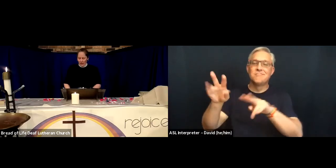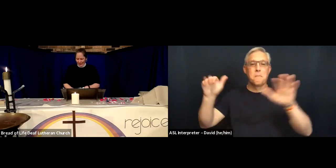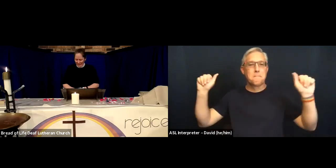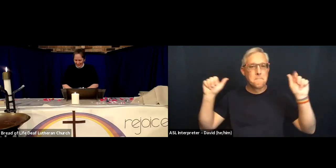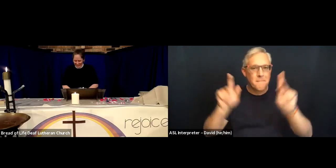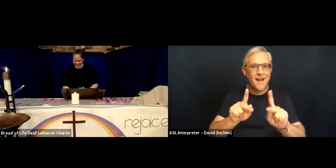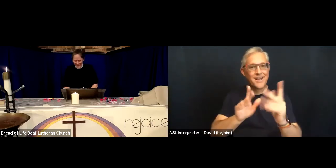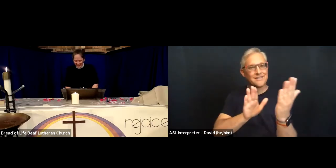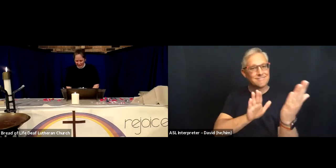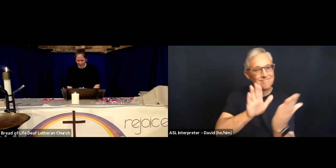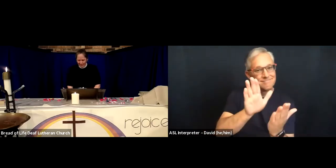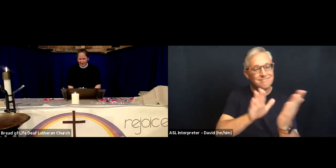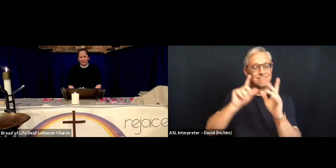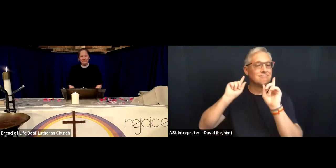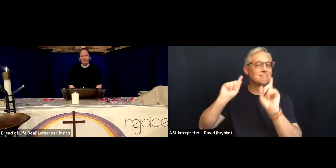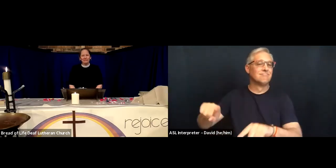year.